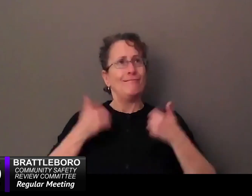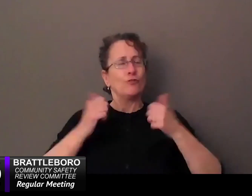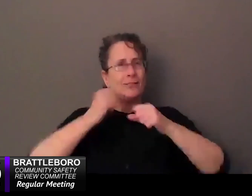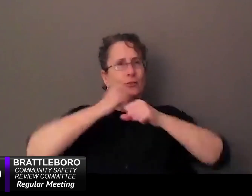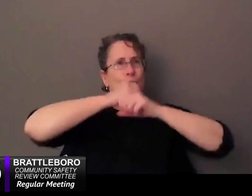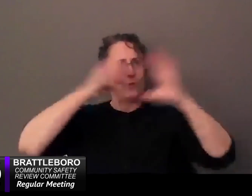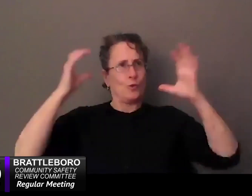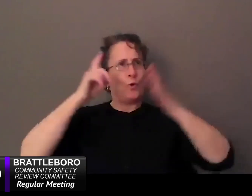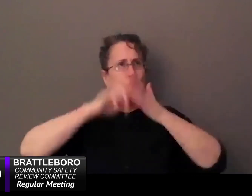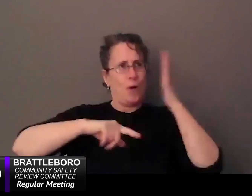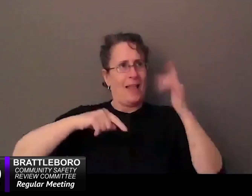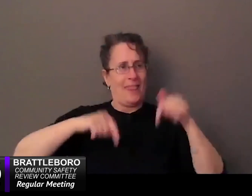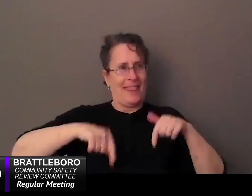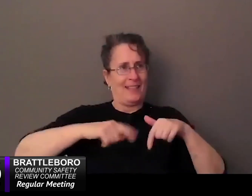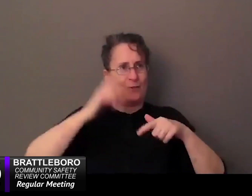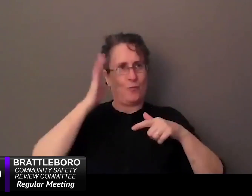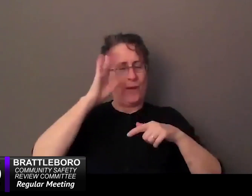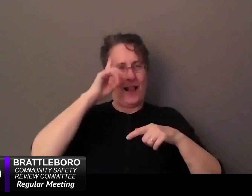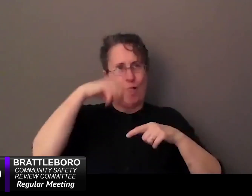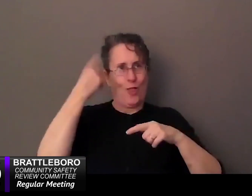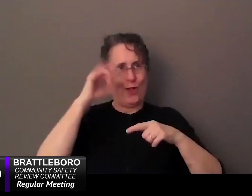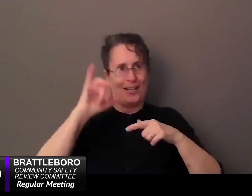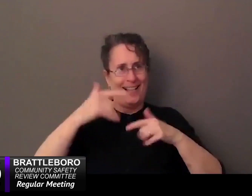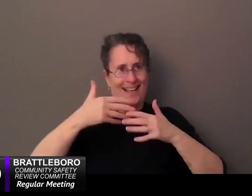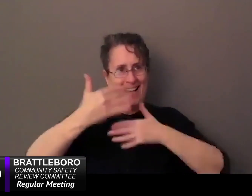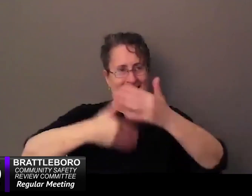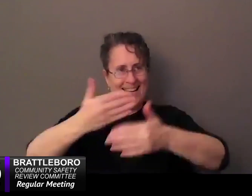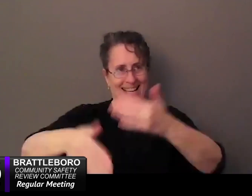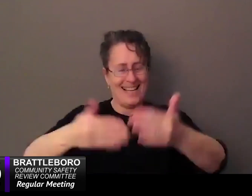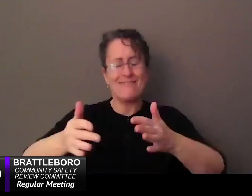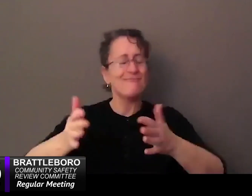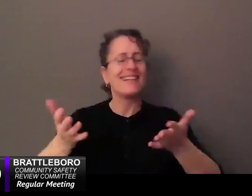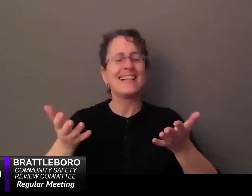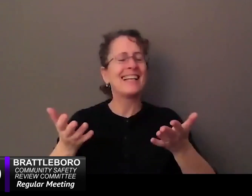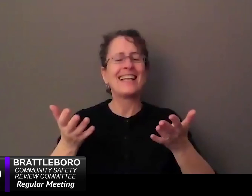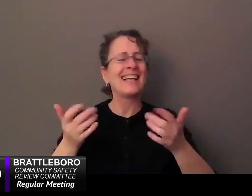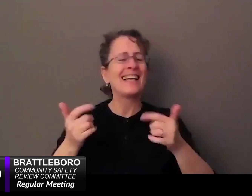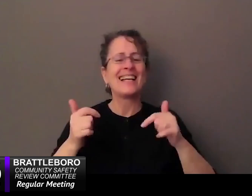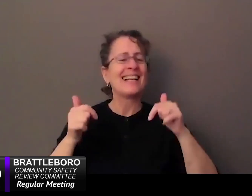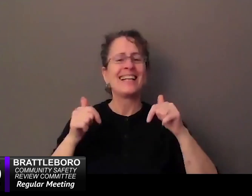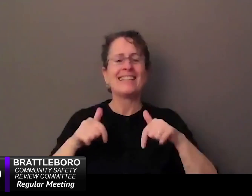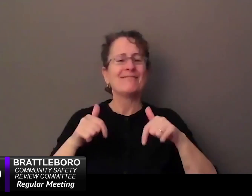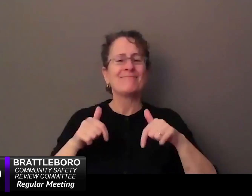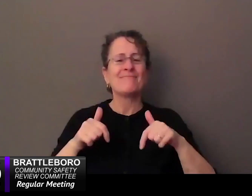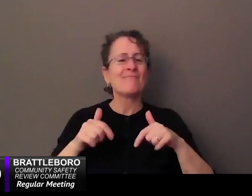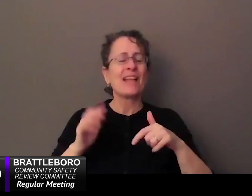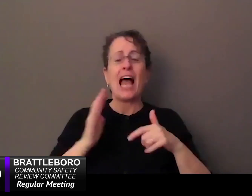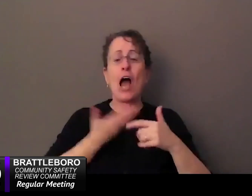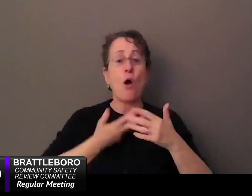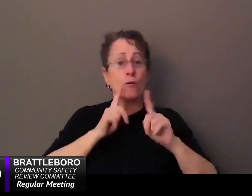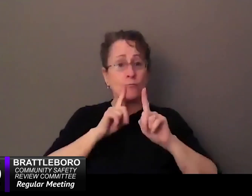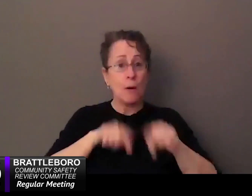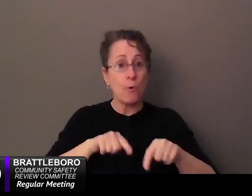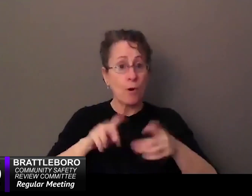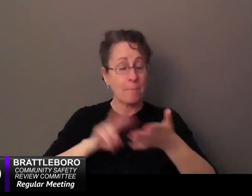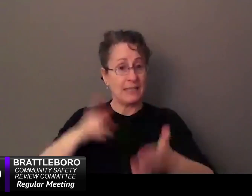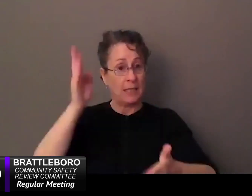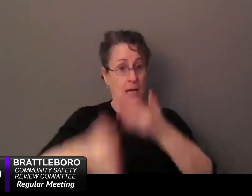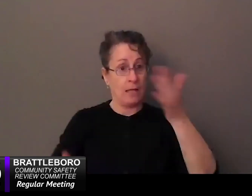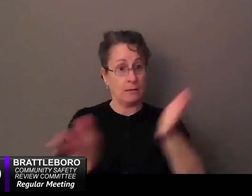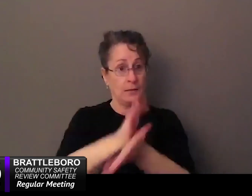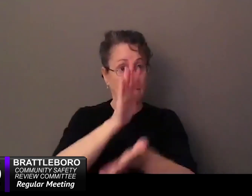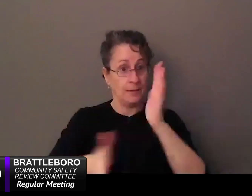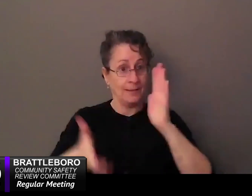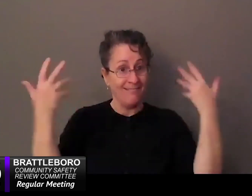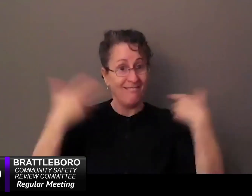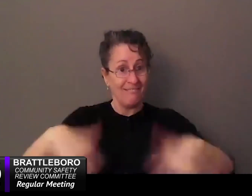isn't the beginning of the process and it's not the end of the process, right? It's an important piece of work. It's a big piece of work, but